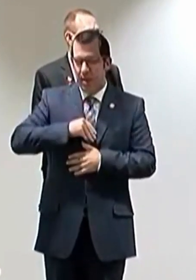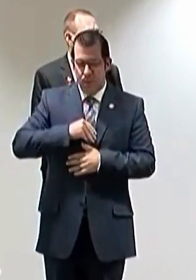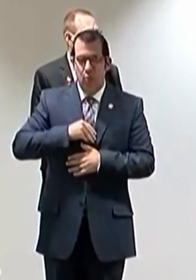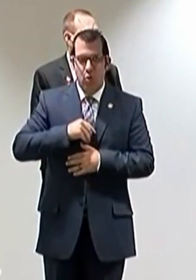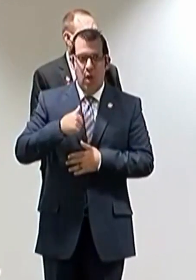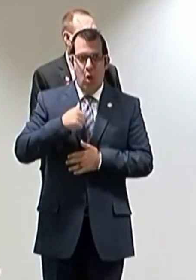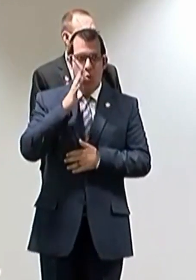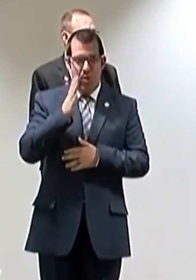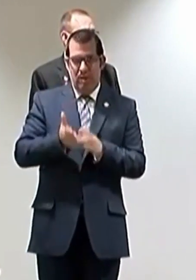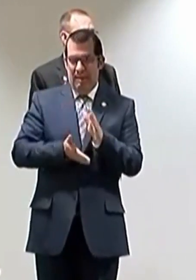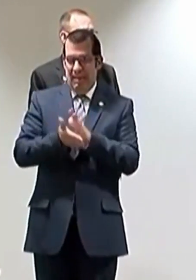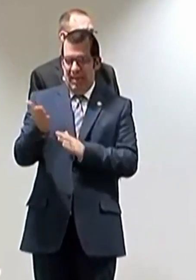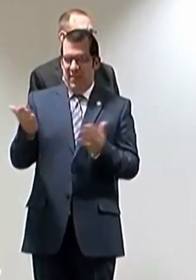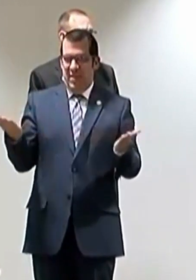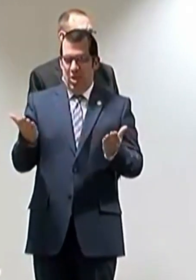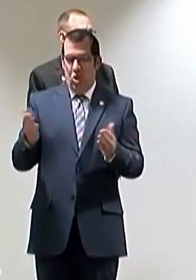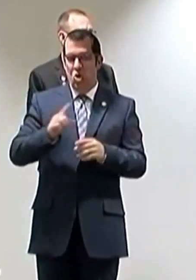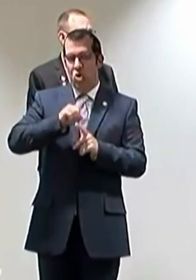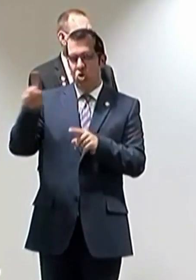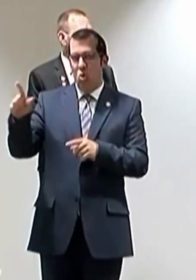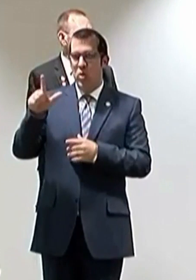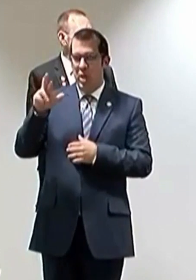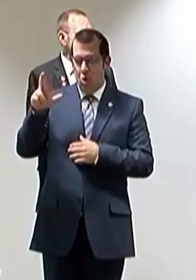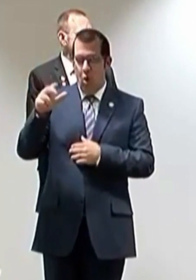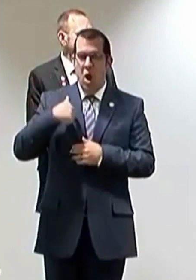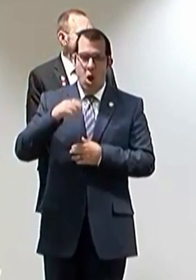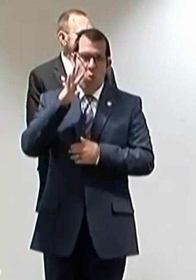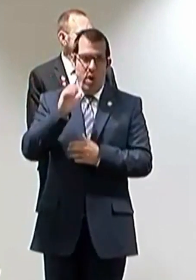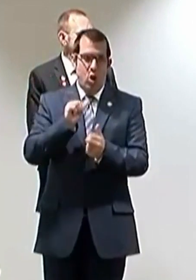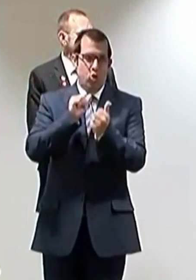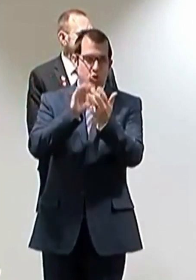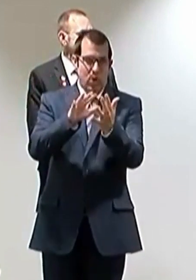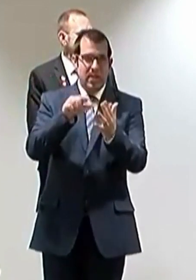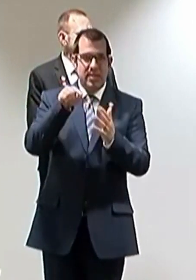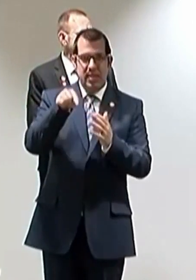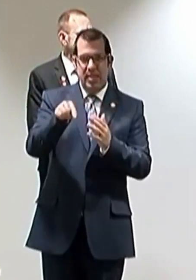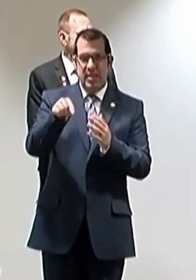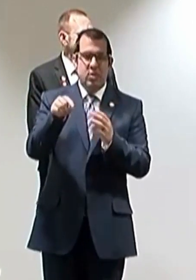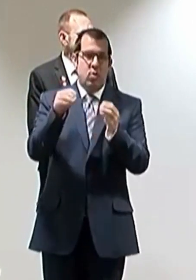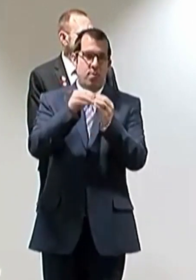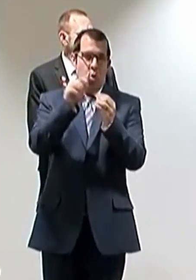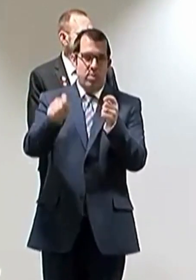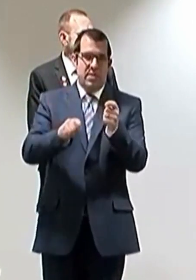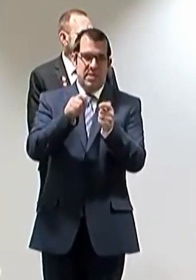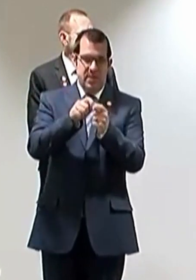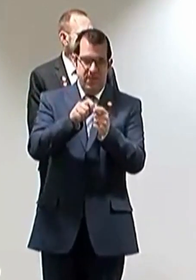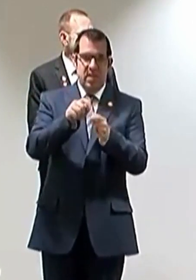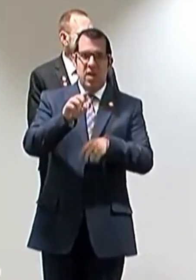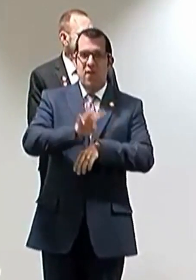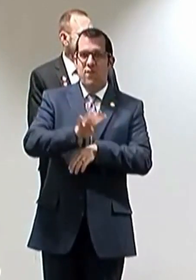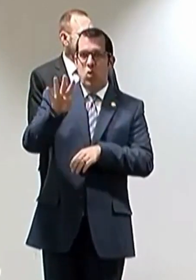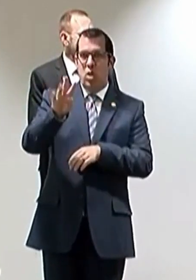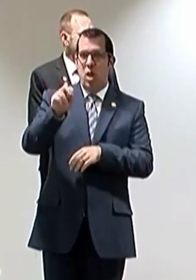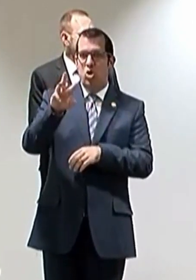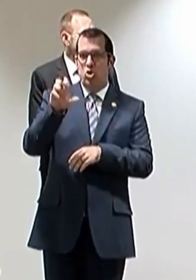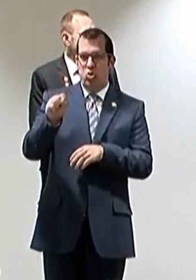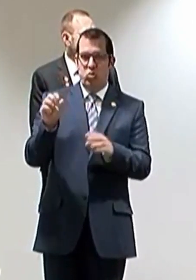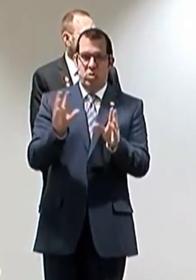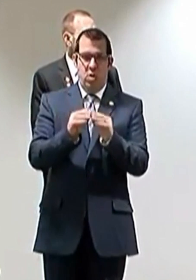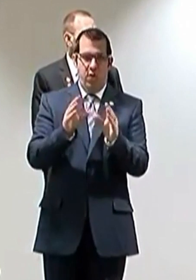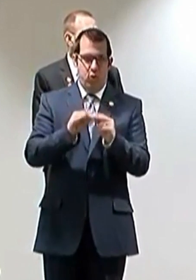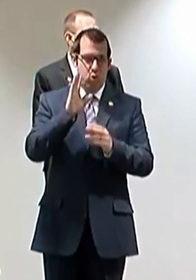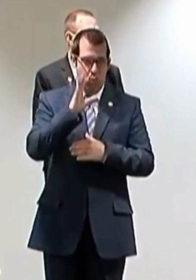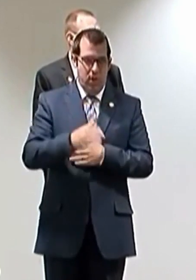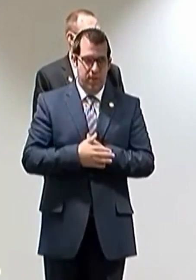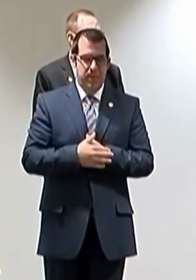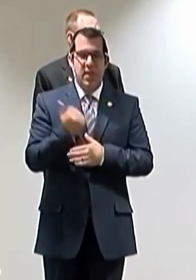leaving here and going to Little Rock to address this more specifically at a 4 o'clock news conference. And